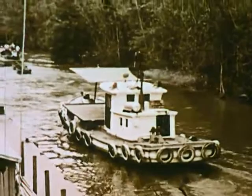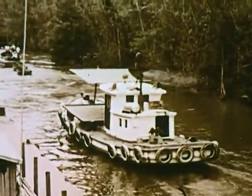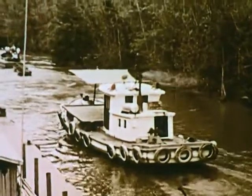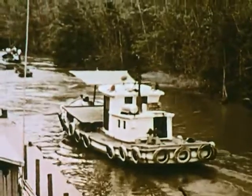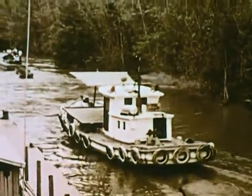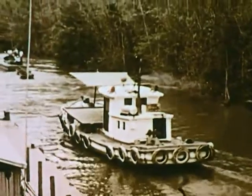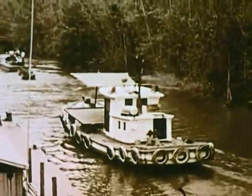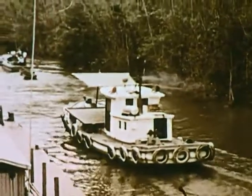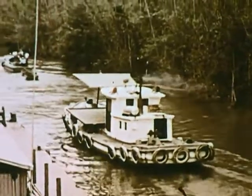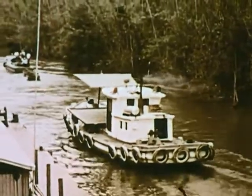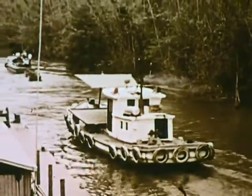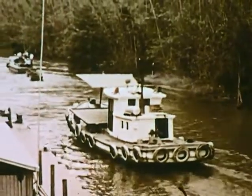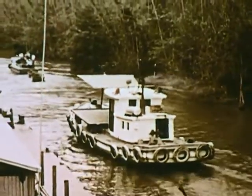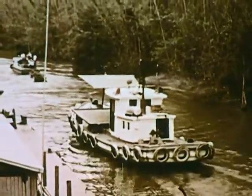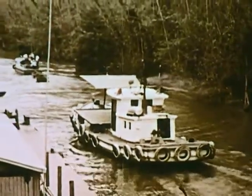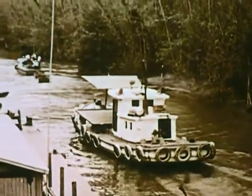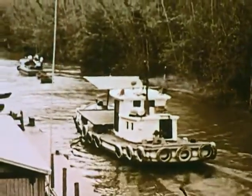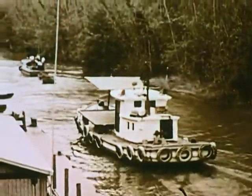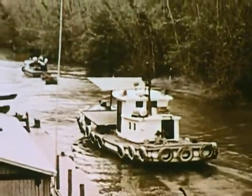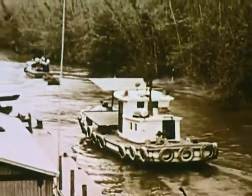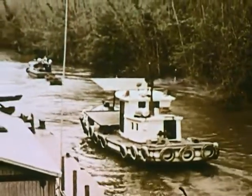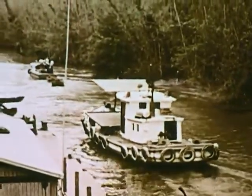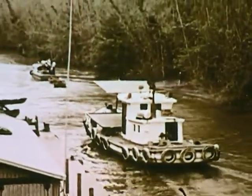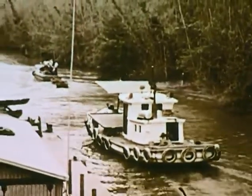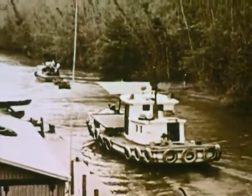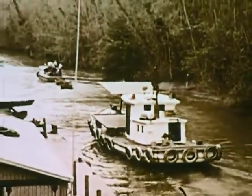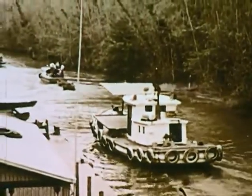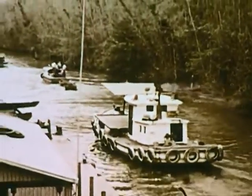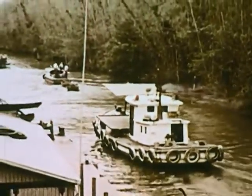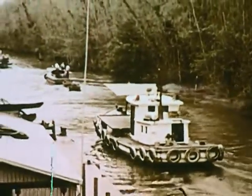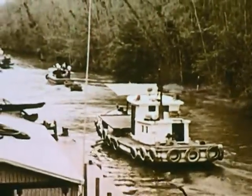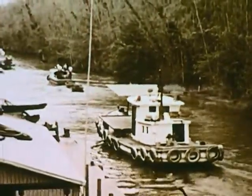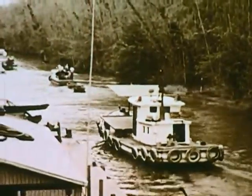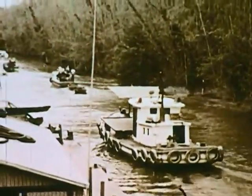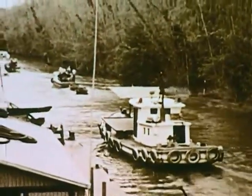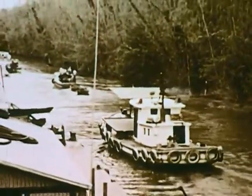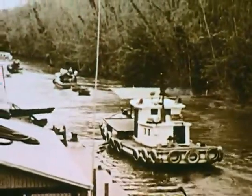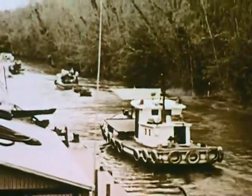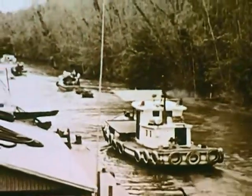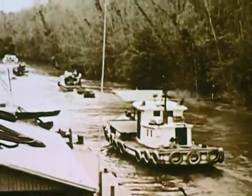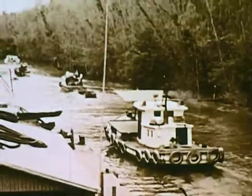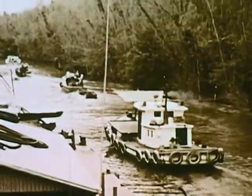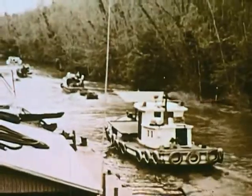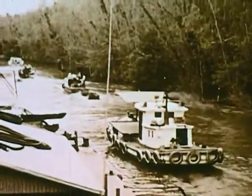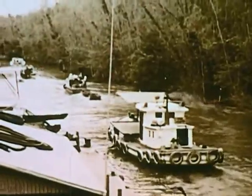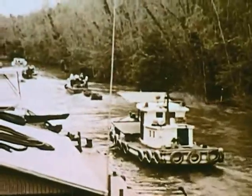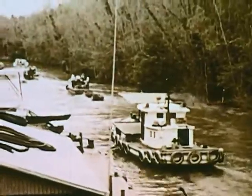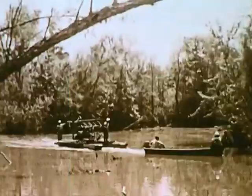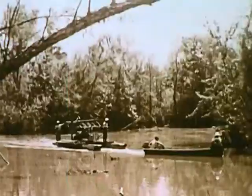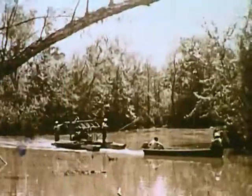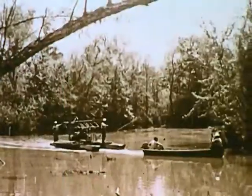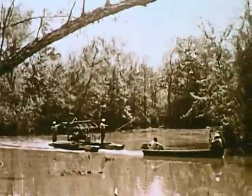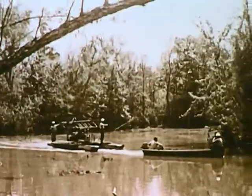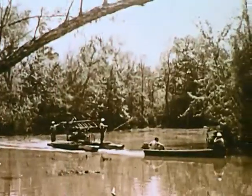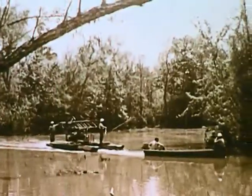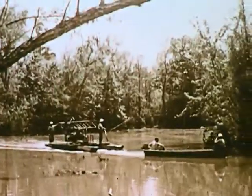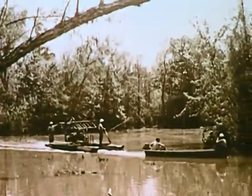economy, we make sure that the natural beauty of areas surrounding our sites remains undisturbed, that fish